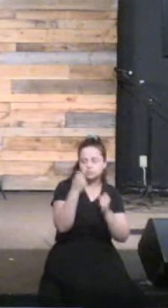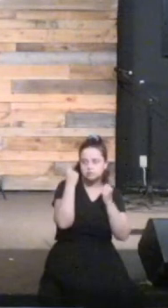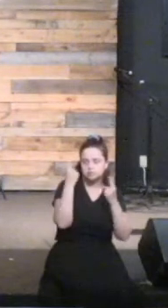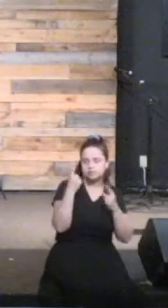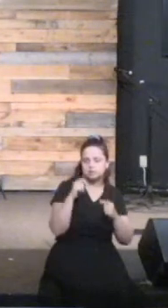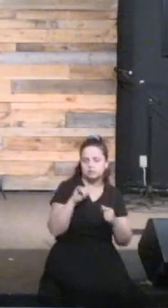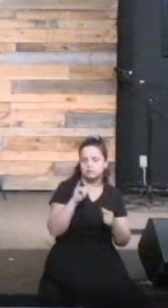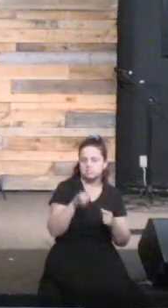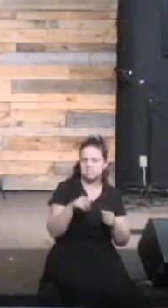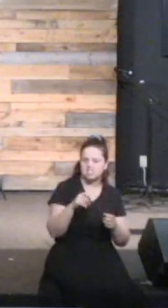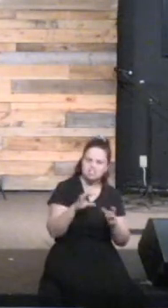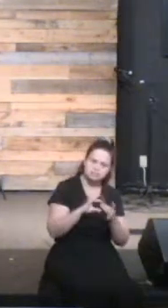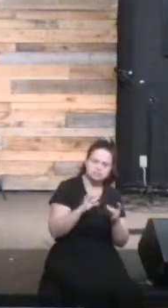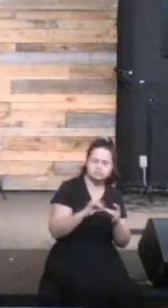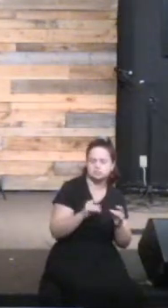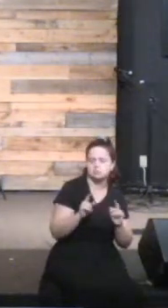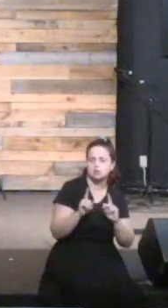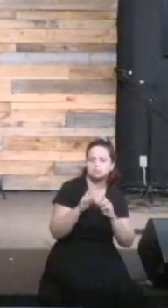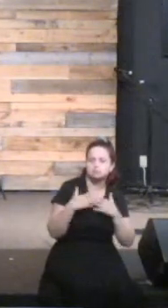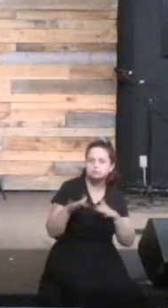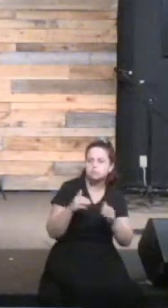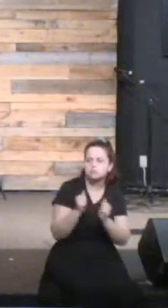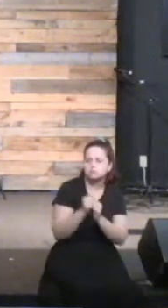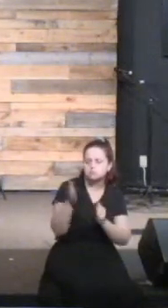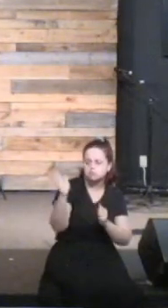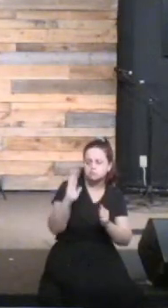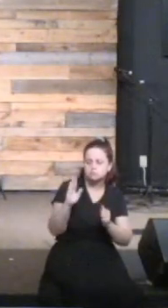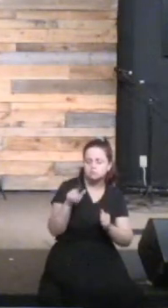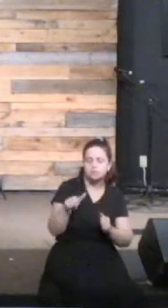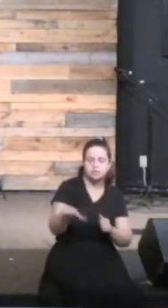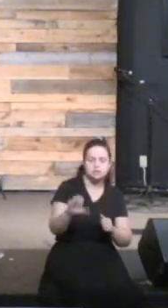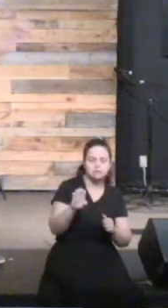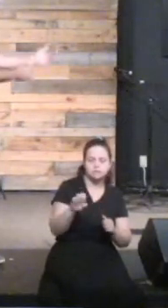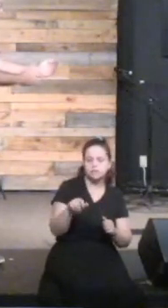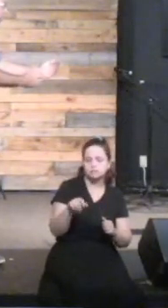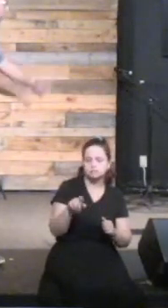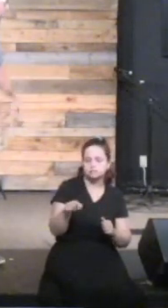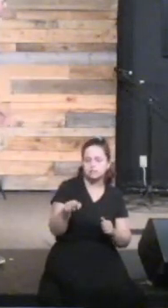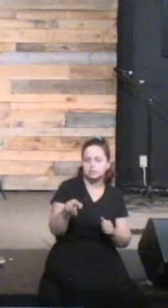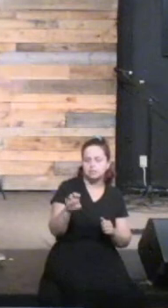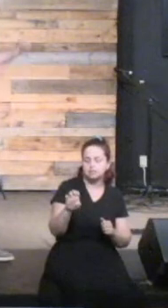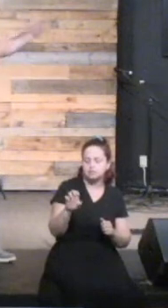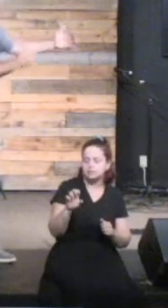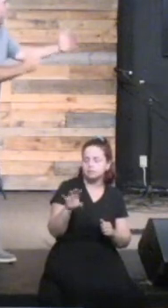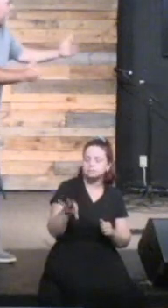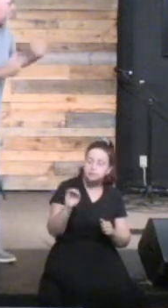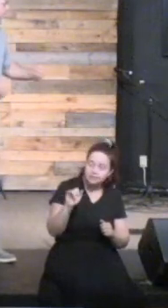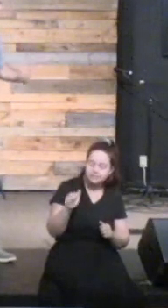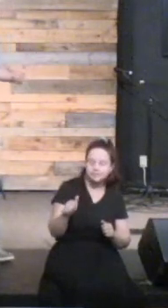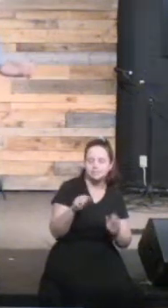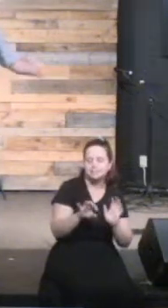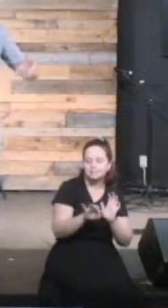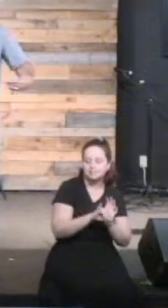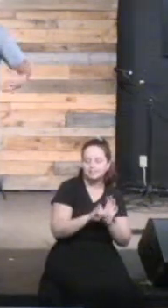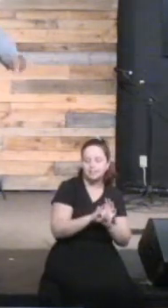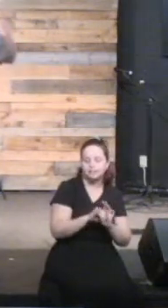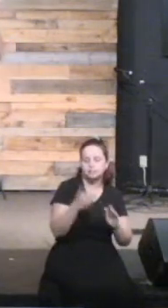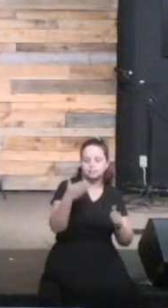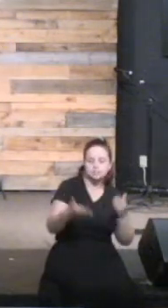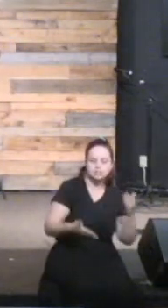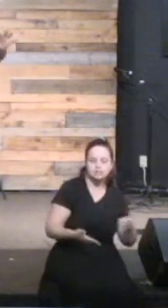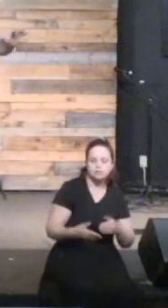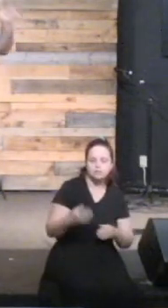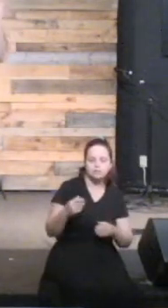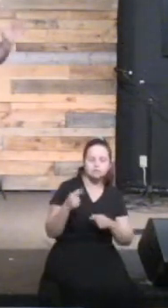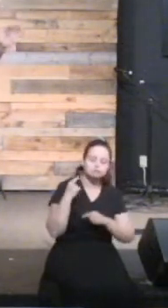God Enoch found his identity differently than his predecessors he was the one that introduced this idea